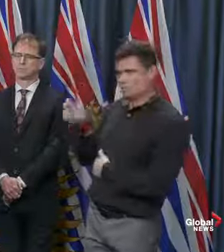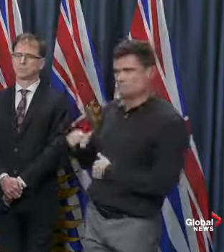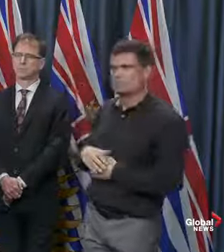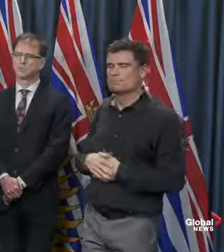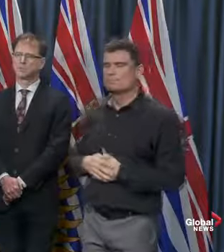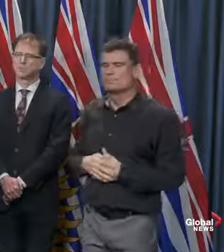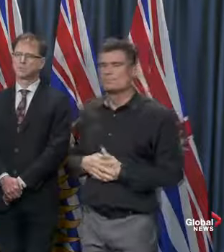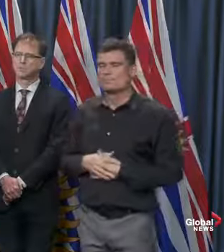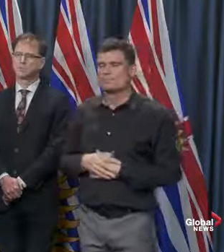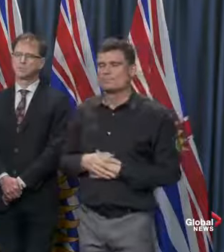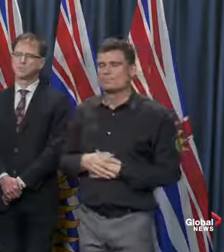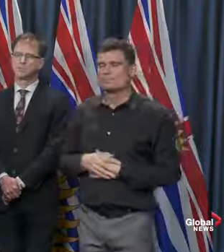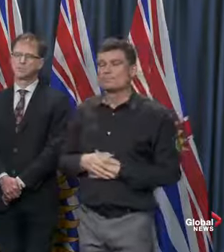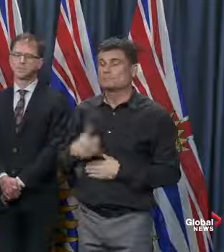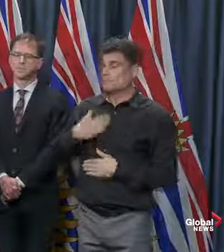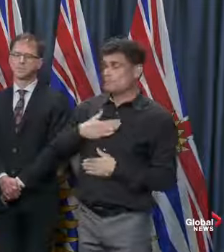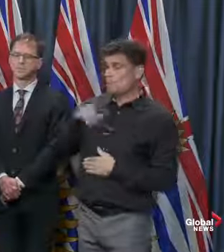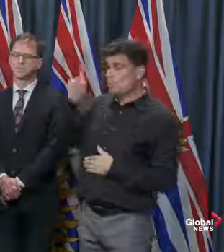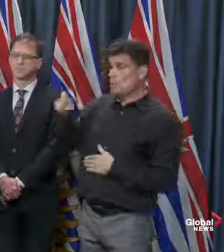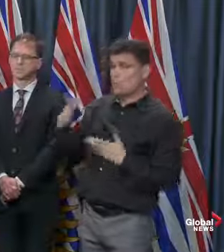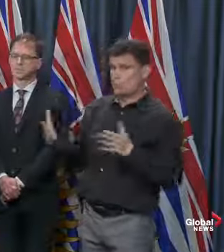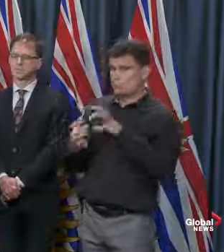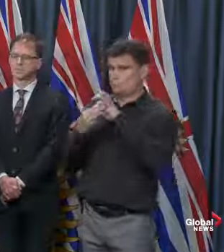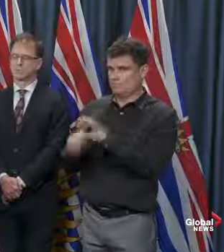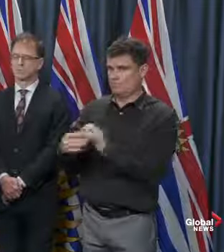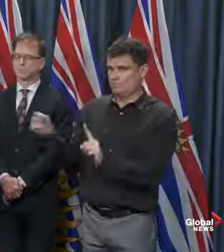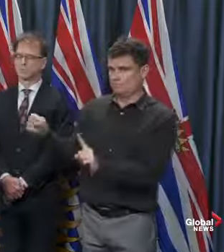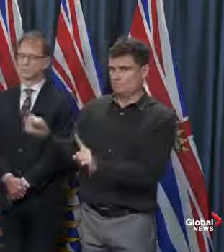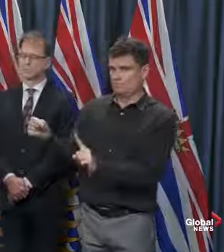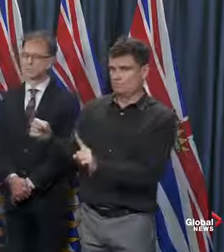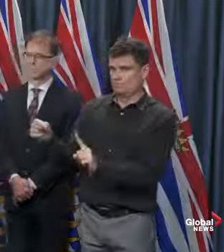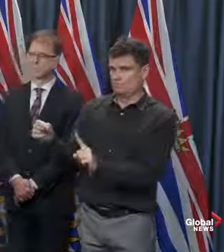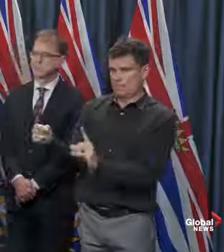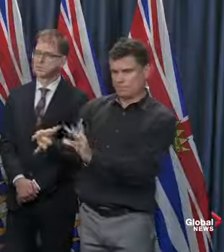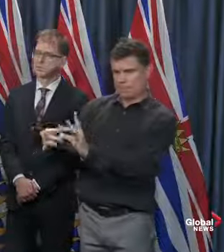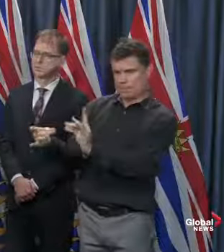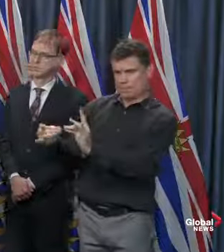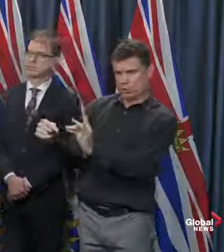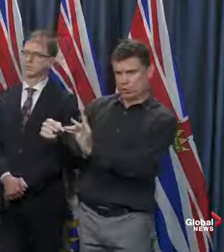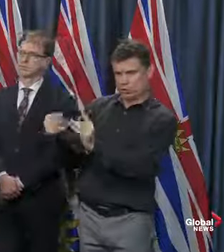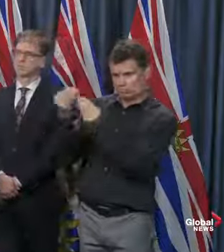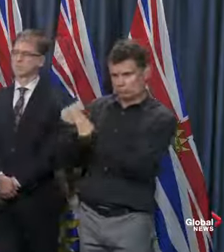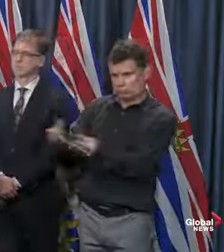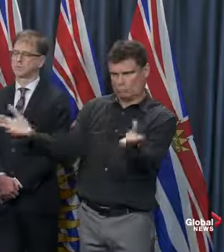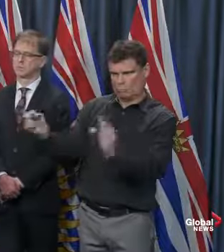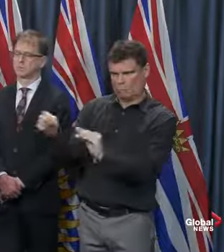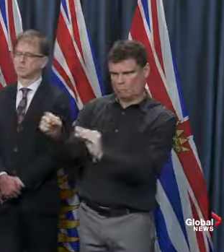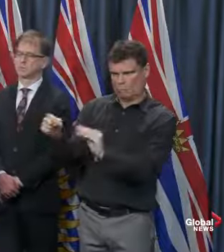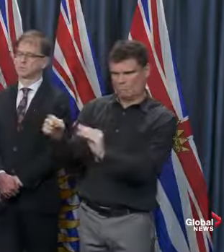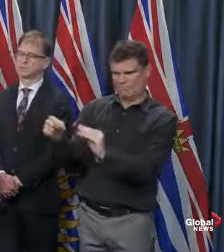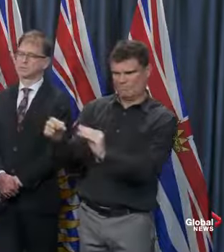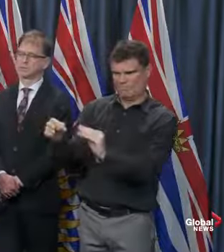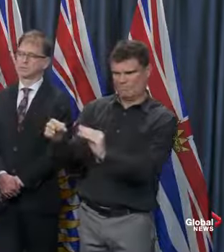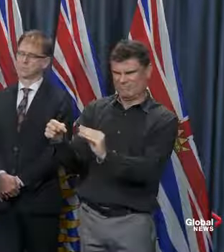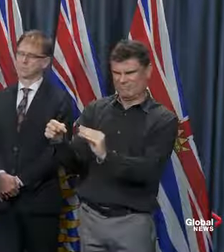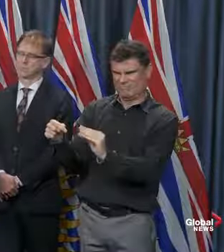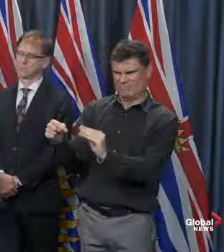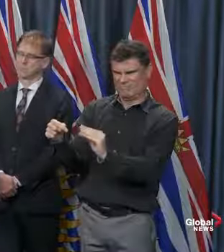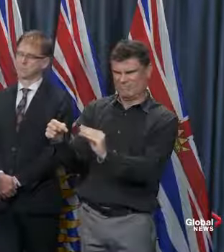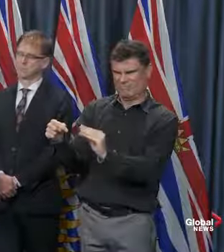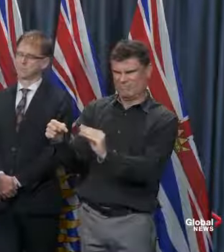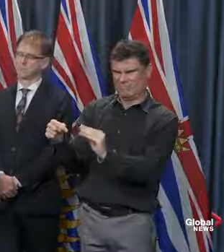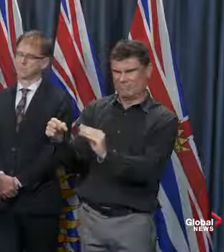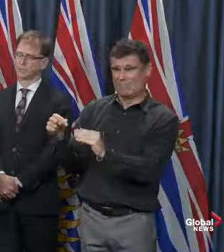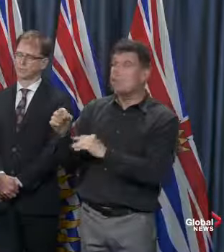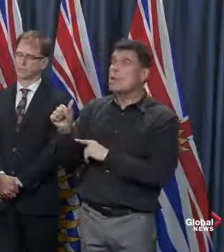I just have a question about what the message is for bars and restaurants in BC. We are seeing in